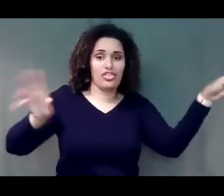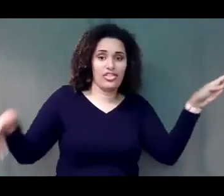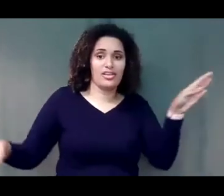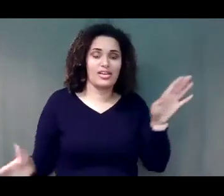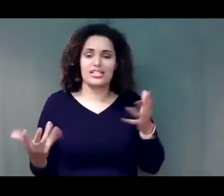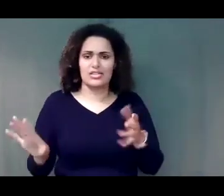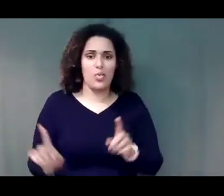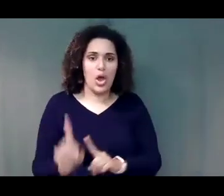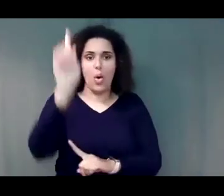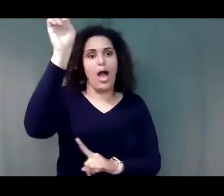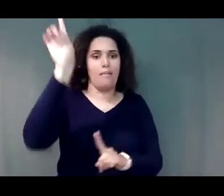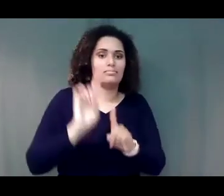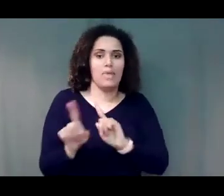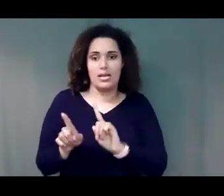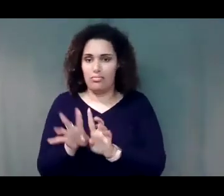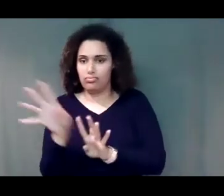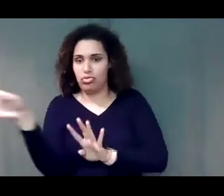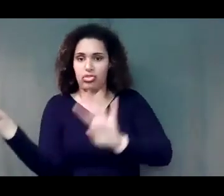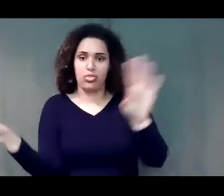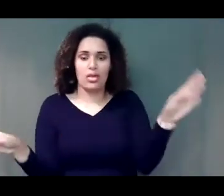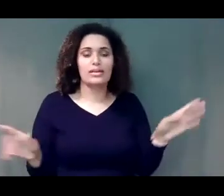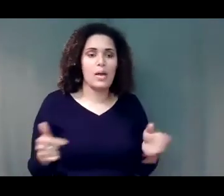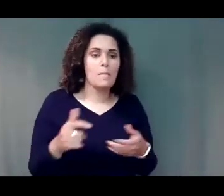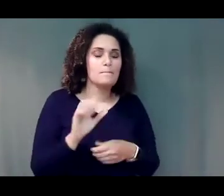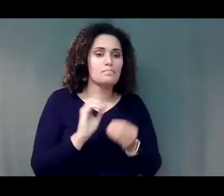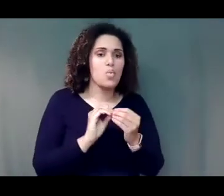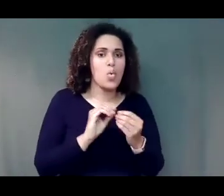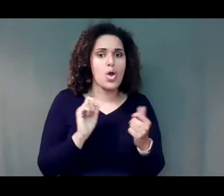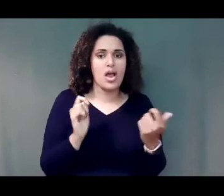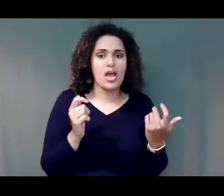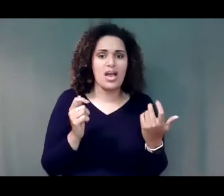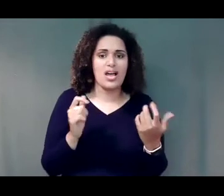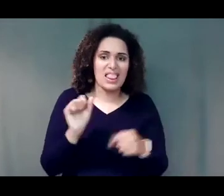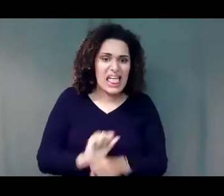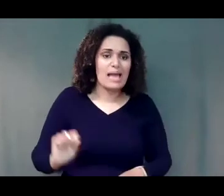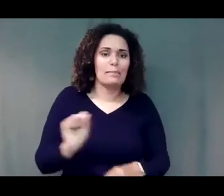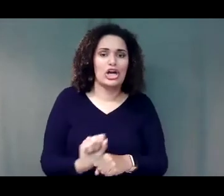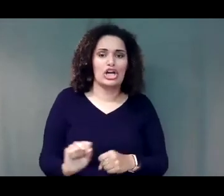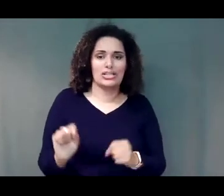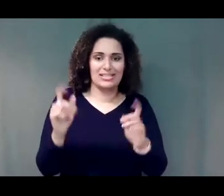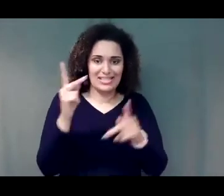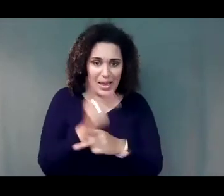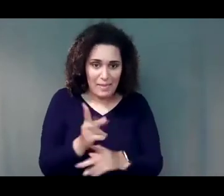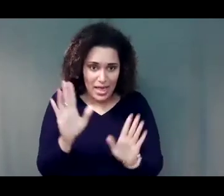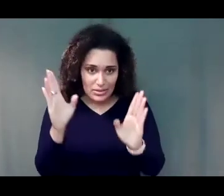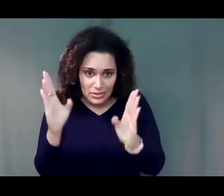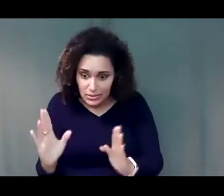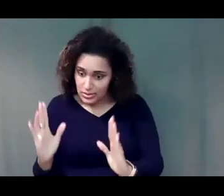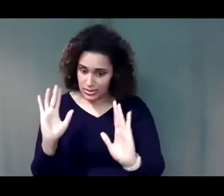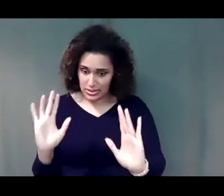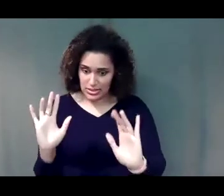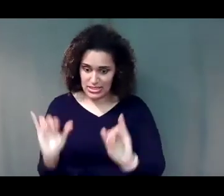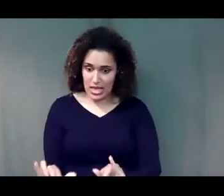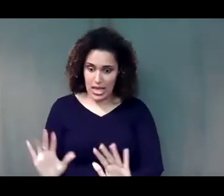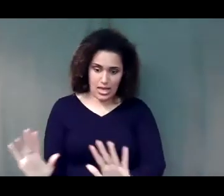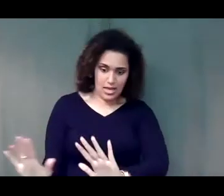up. It wants to go everywhere but up. So it does take more labor to try to keep it in the space that we want to keep it in, because